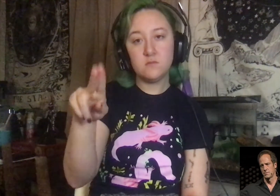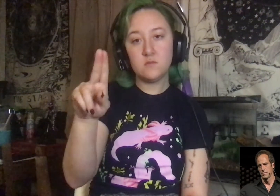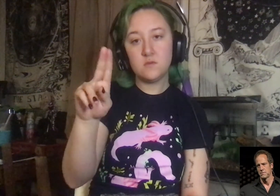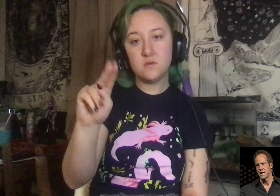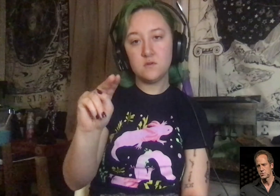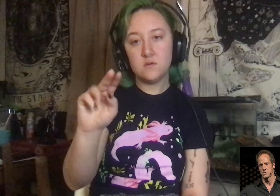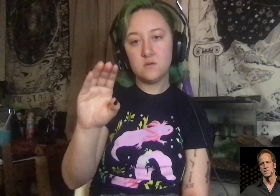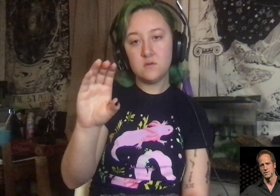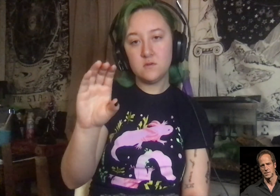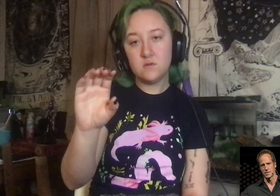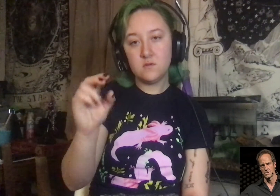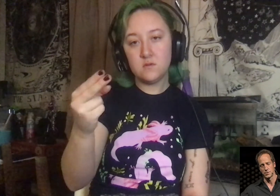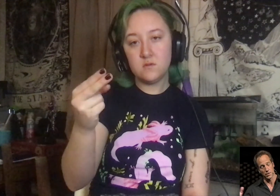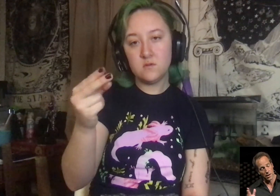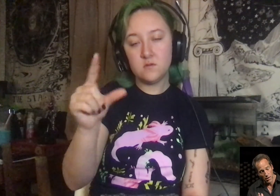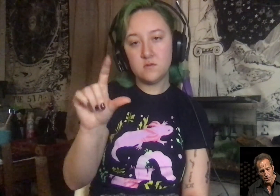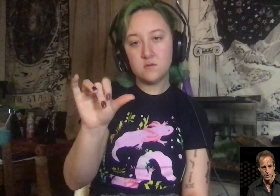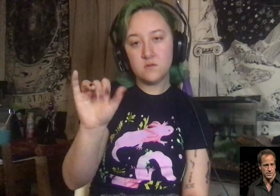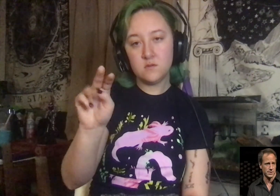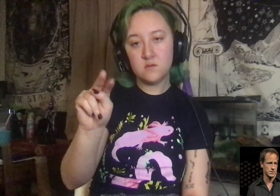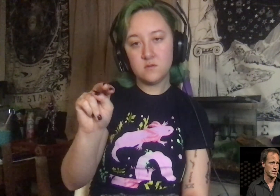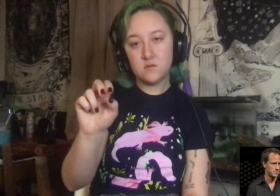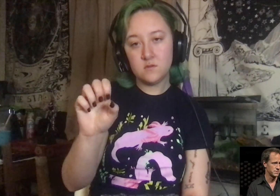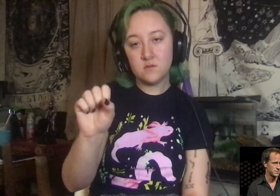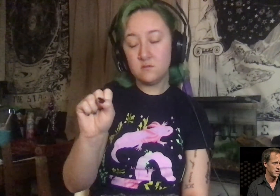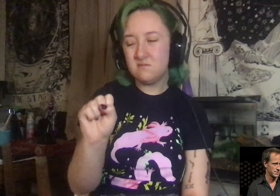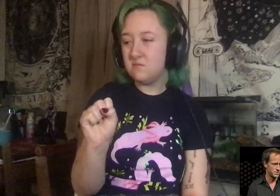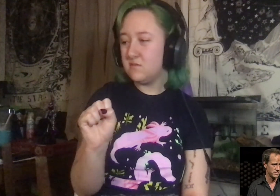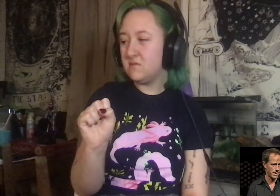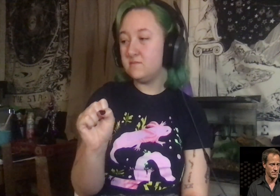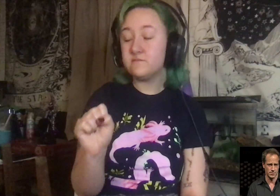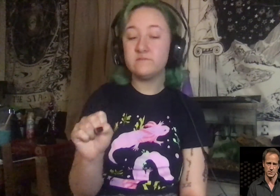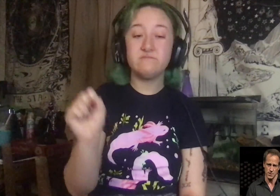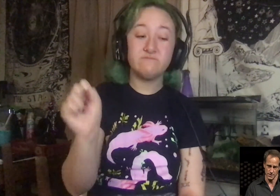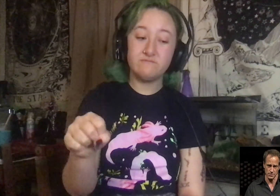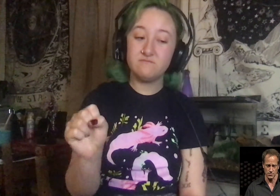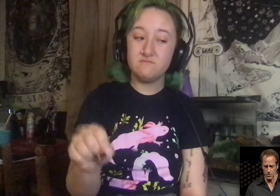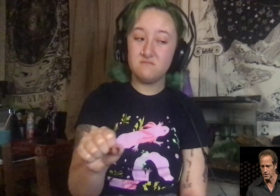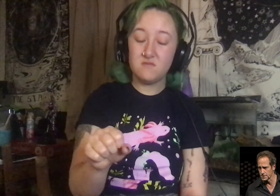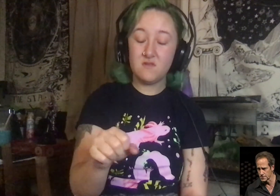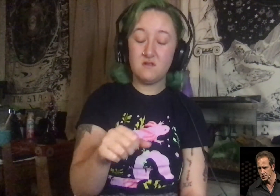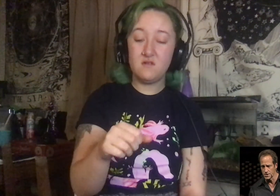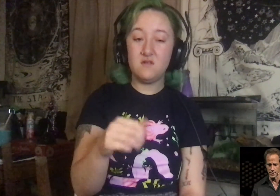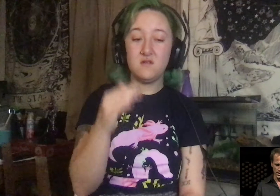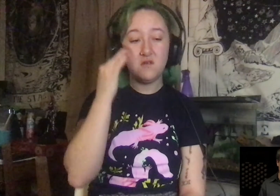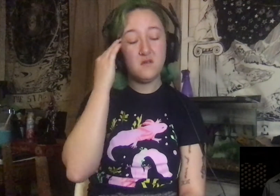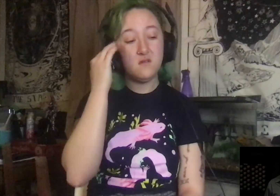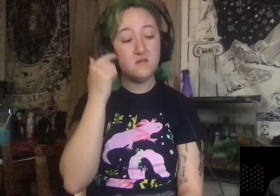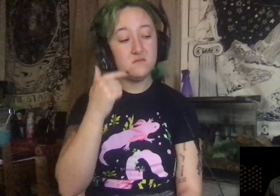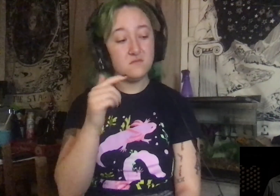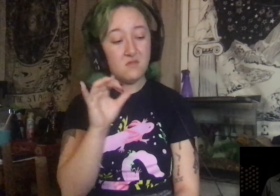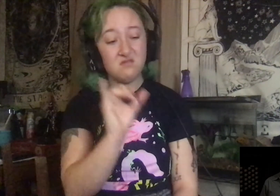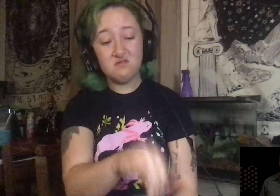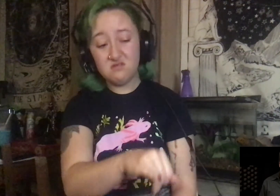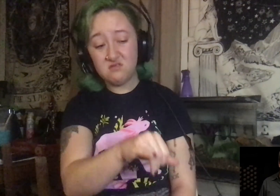punchlines. That's what TV does. We try hard on Dirty Jobs not to do that, which is why I do the work and I don't cheat.